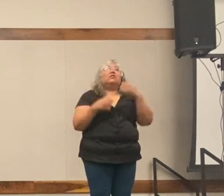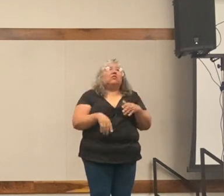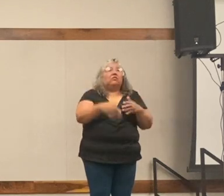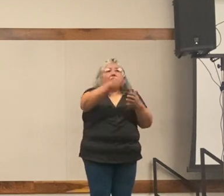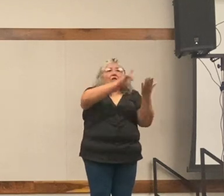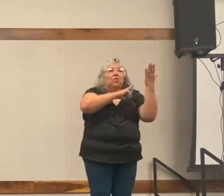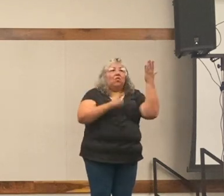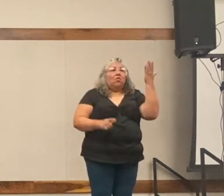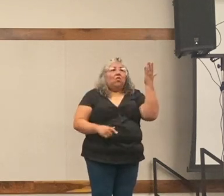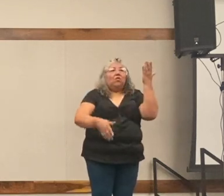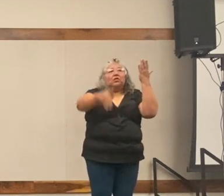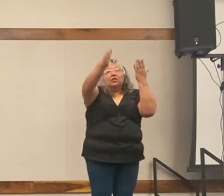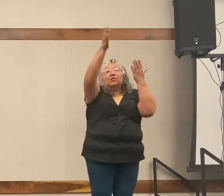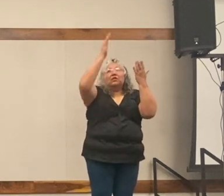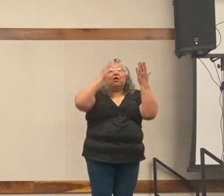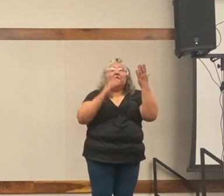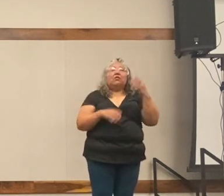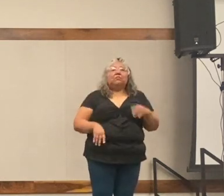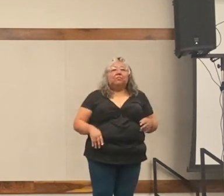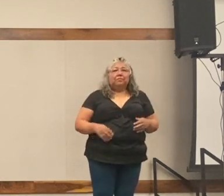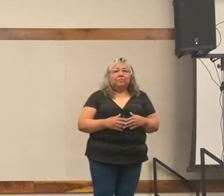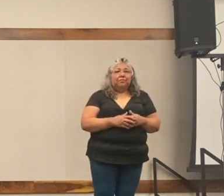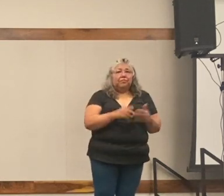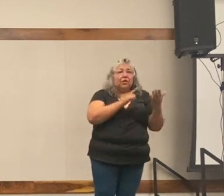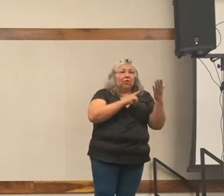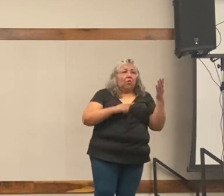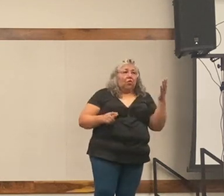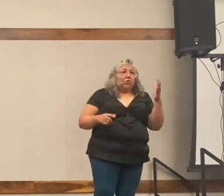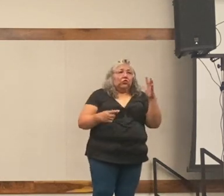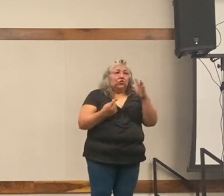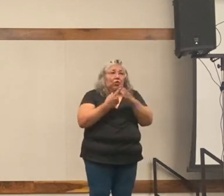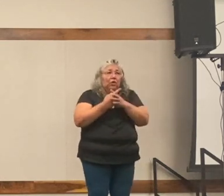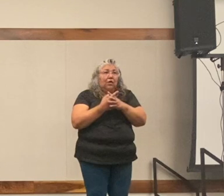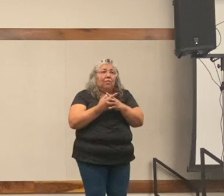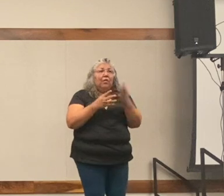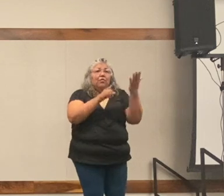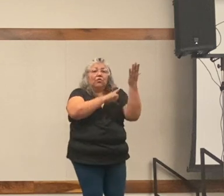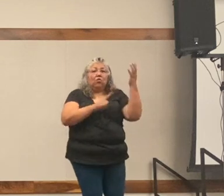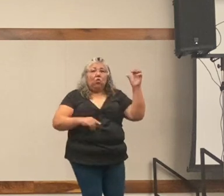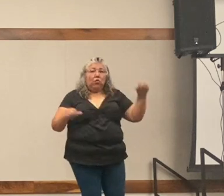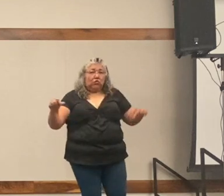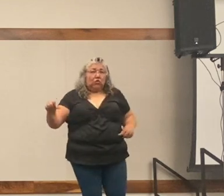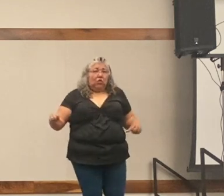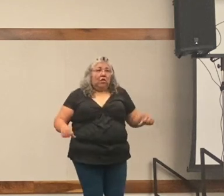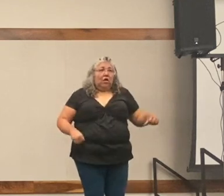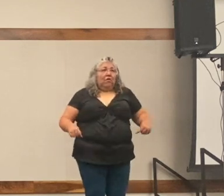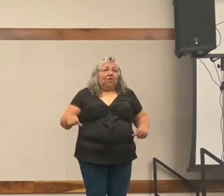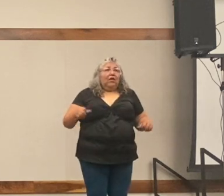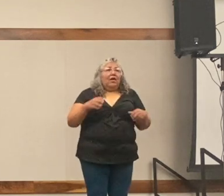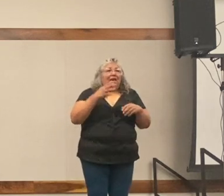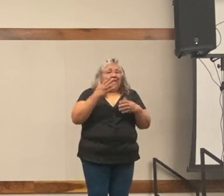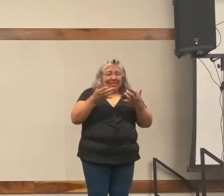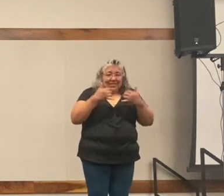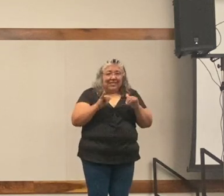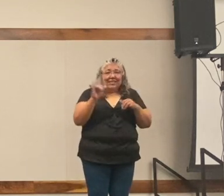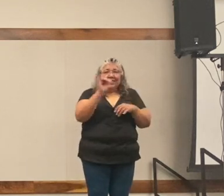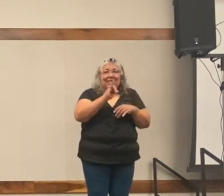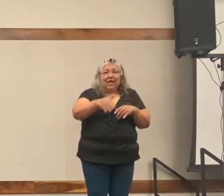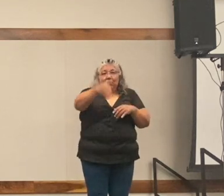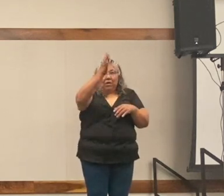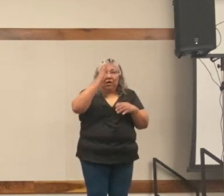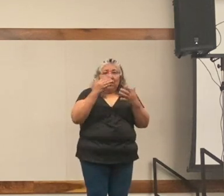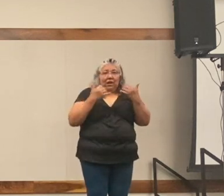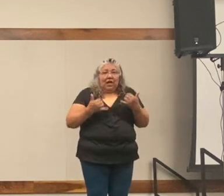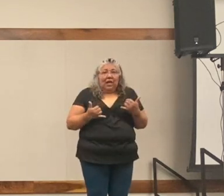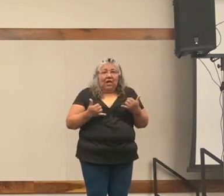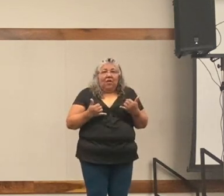Lord, he is God. The Lord showed up and the Lord showed off. And he is the same God now